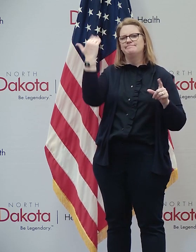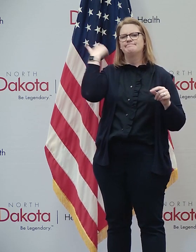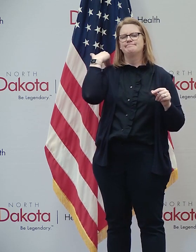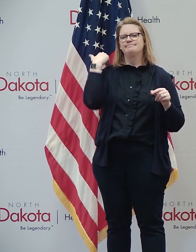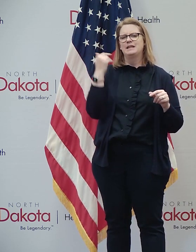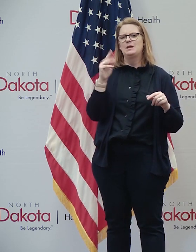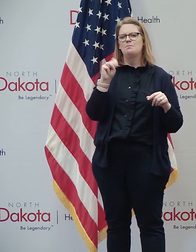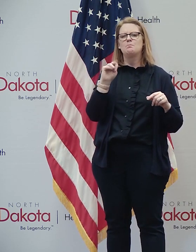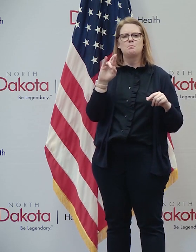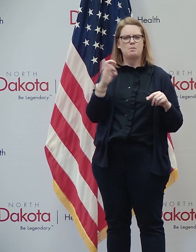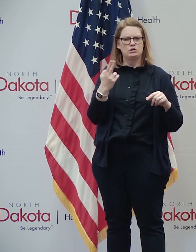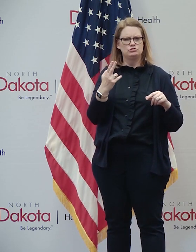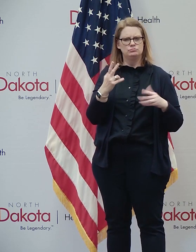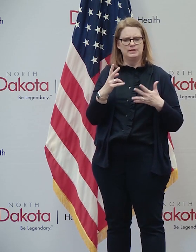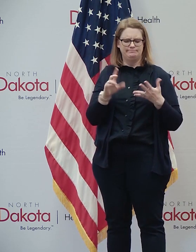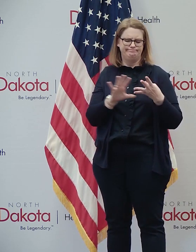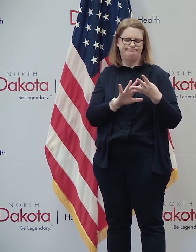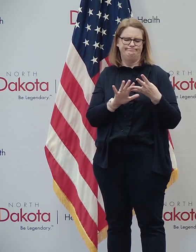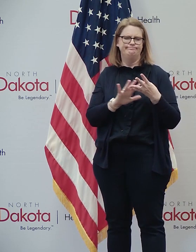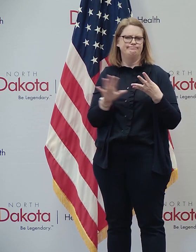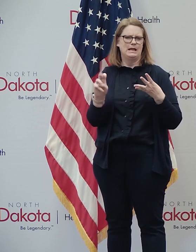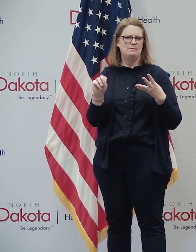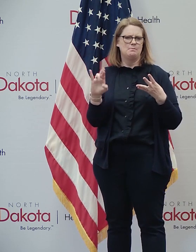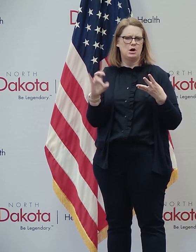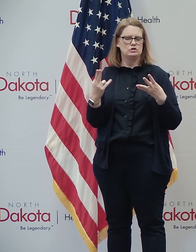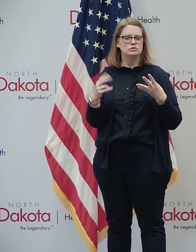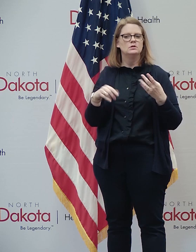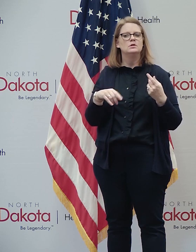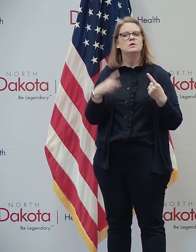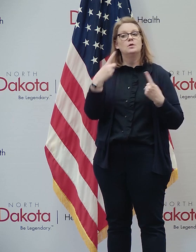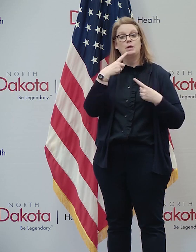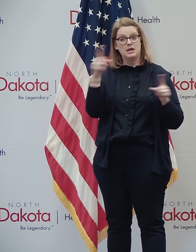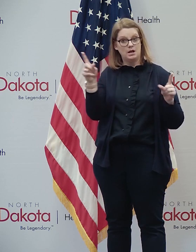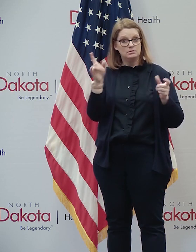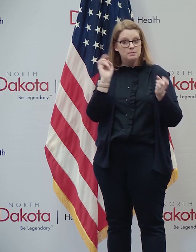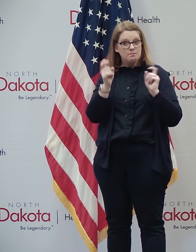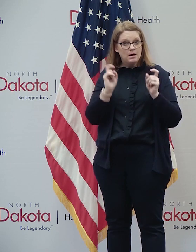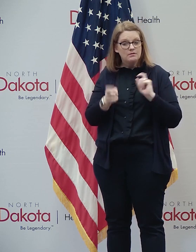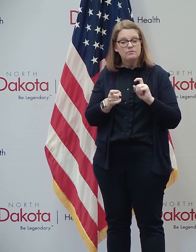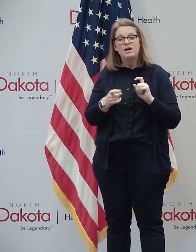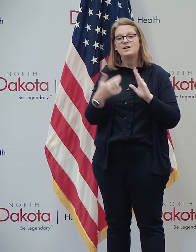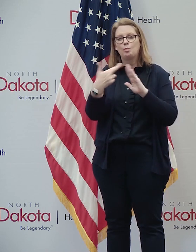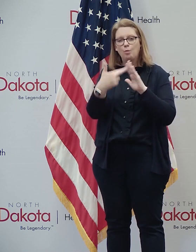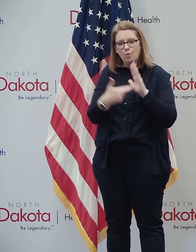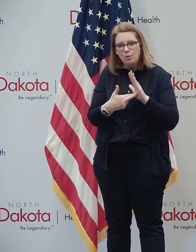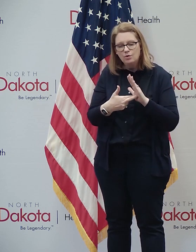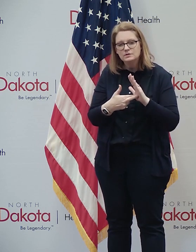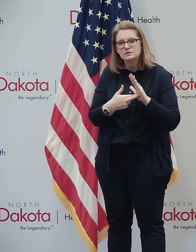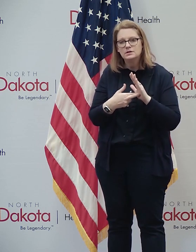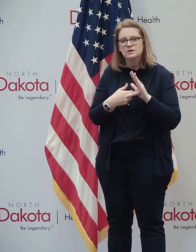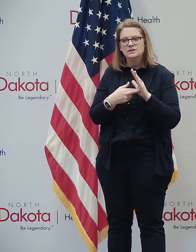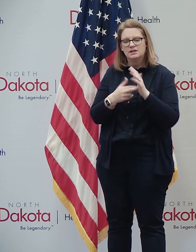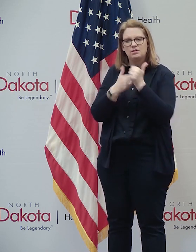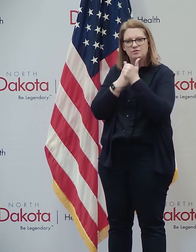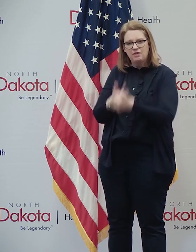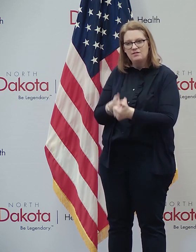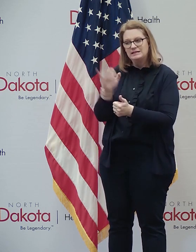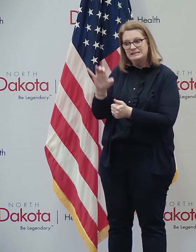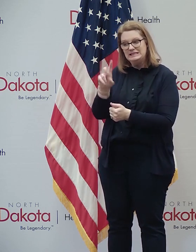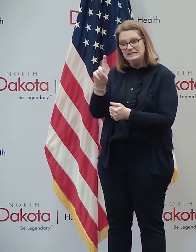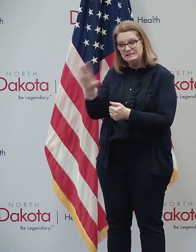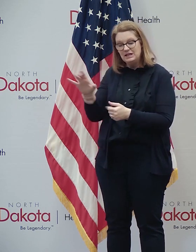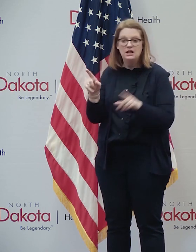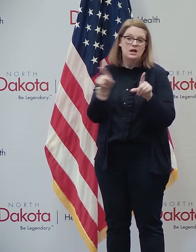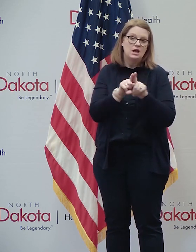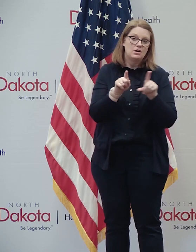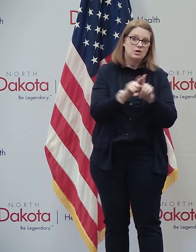earlier in March, late March, and we did that. We announced modified operating practices aligning with the CDC and our own North Dakota